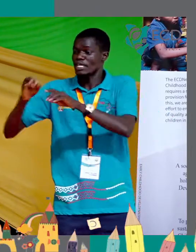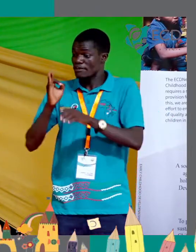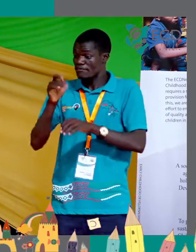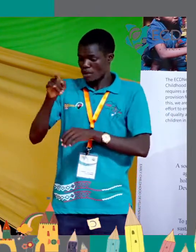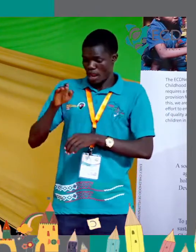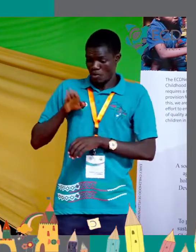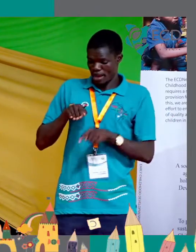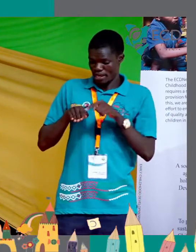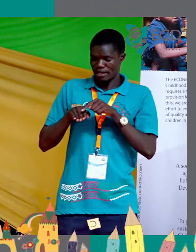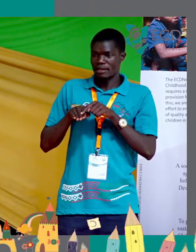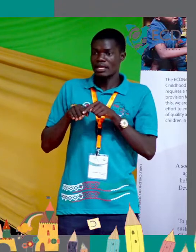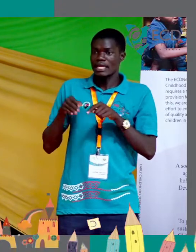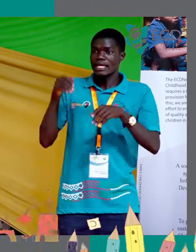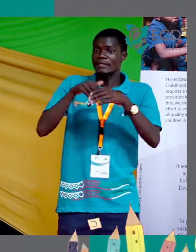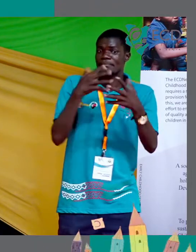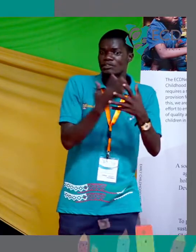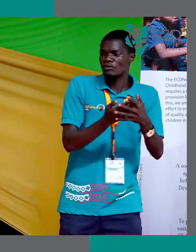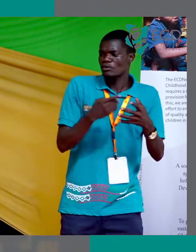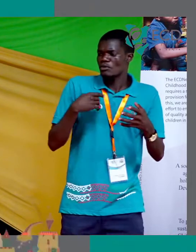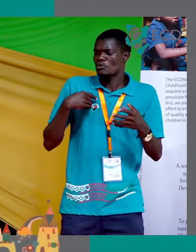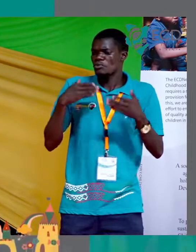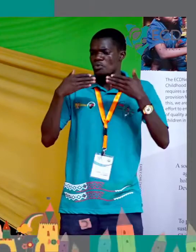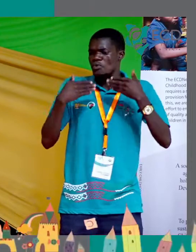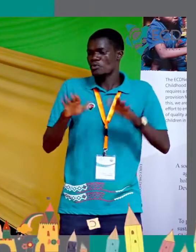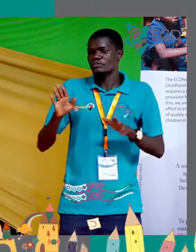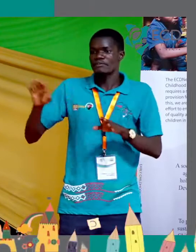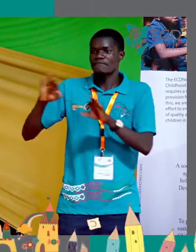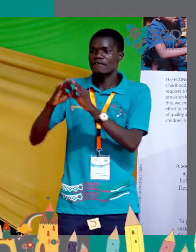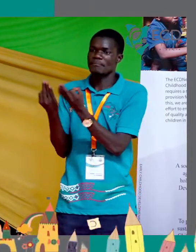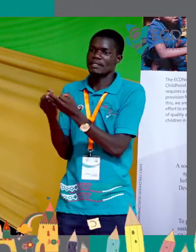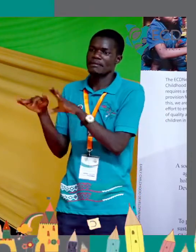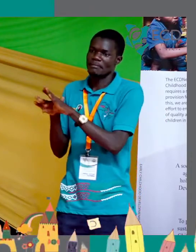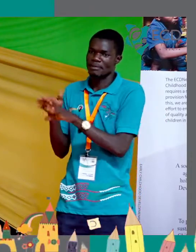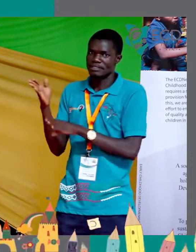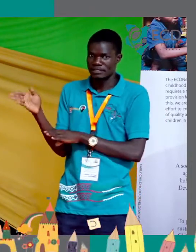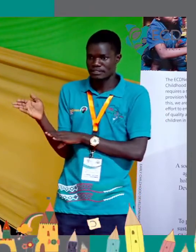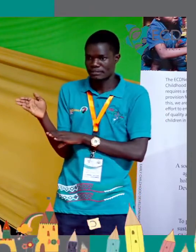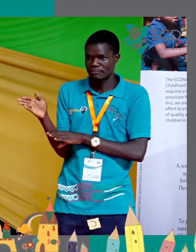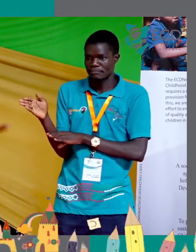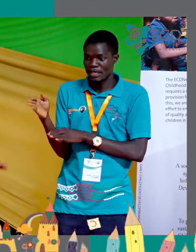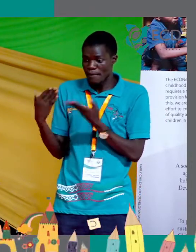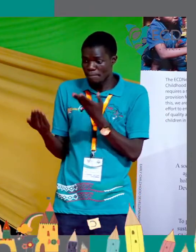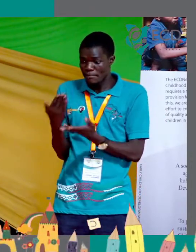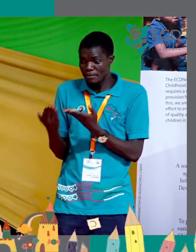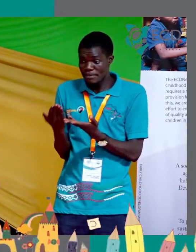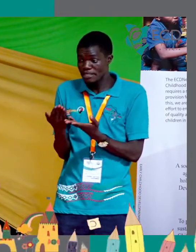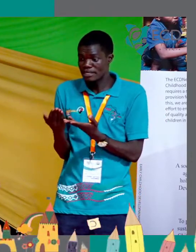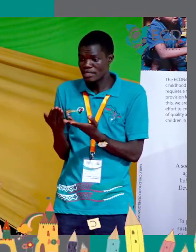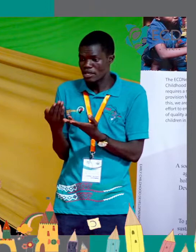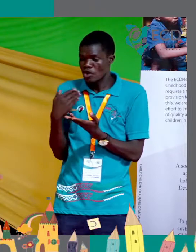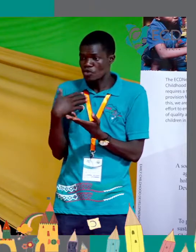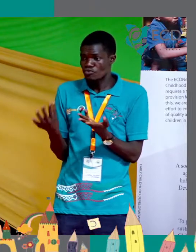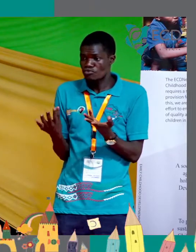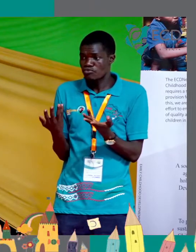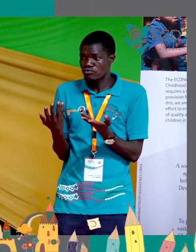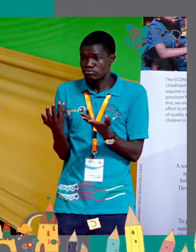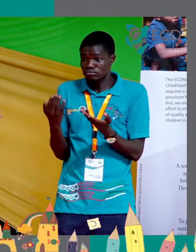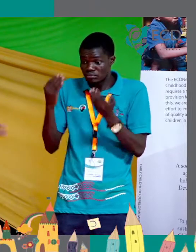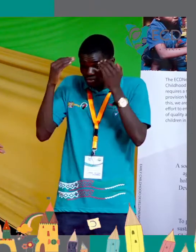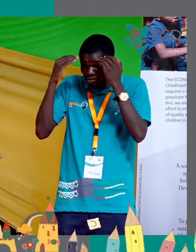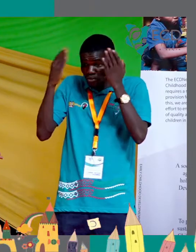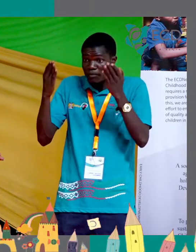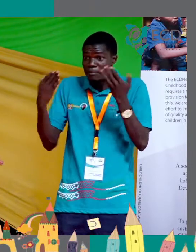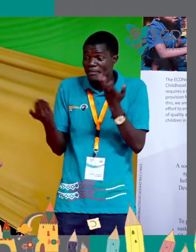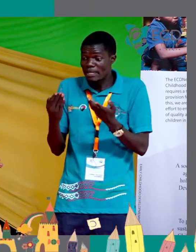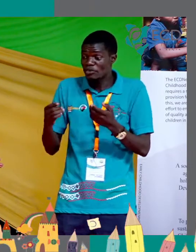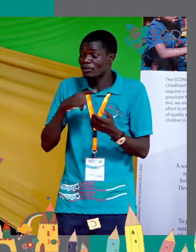and childbearing, you might get there and you are carrying this baby. You have been raped. You may have killed the